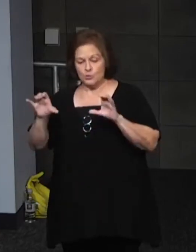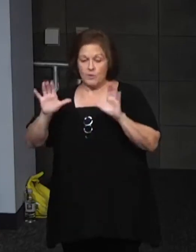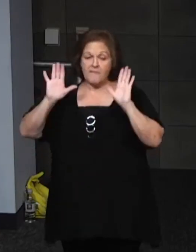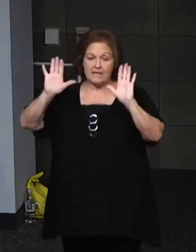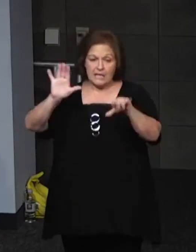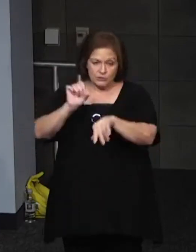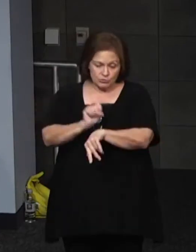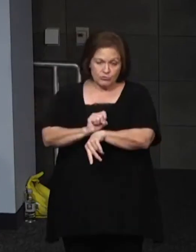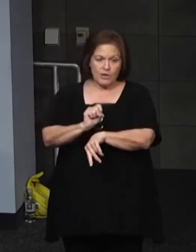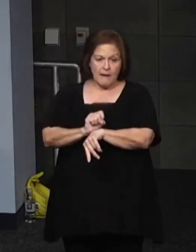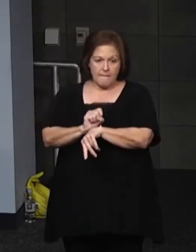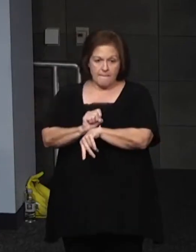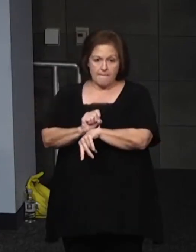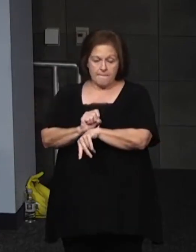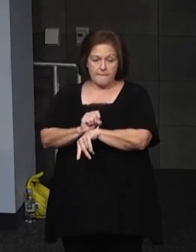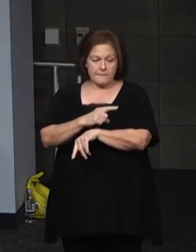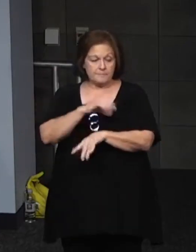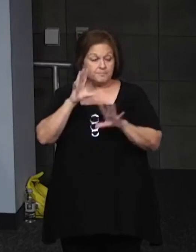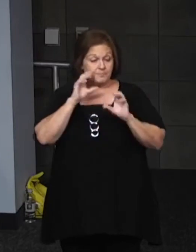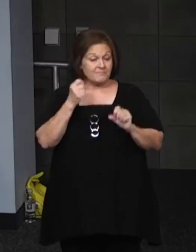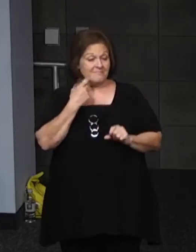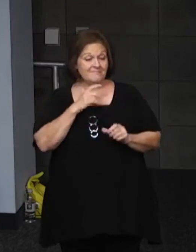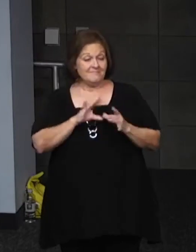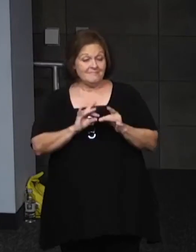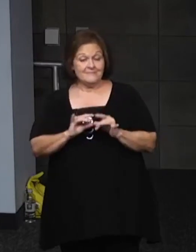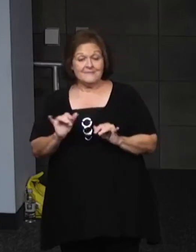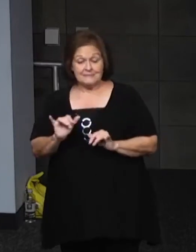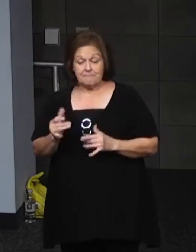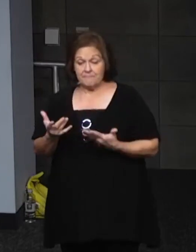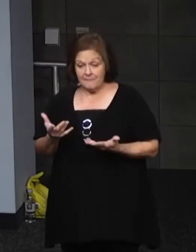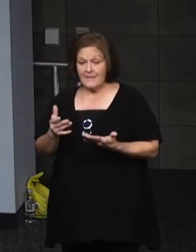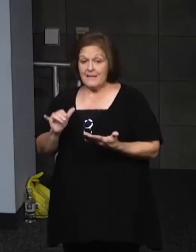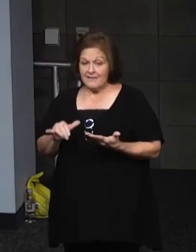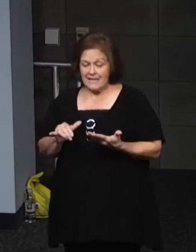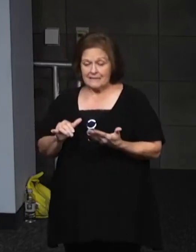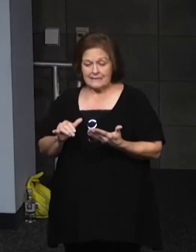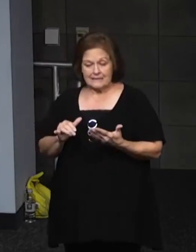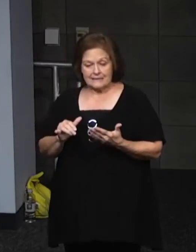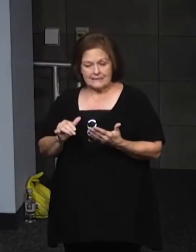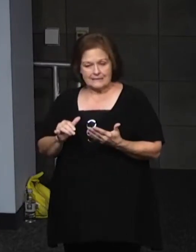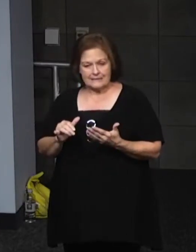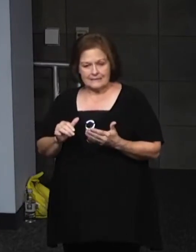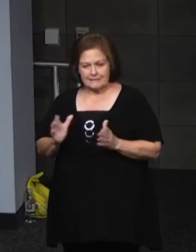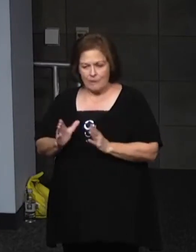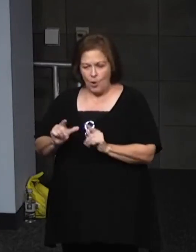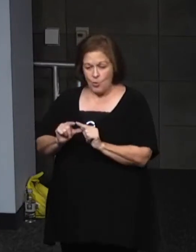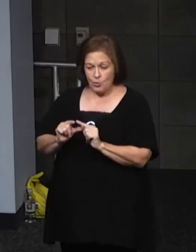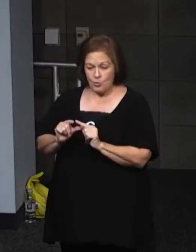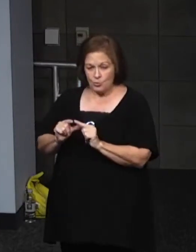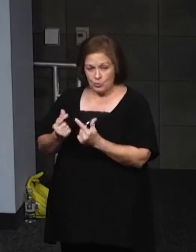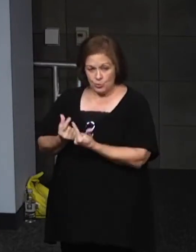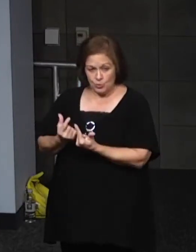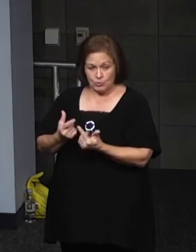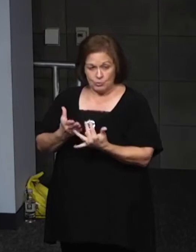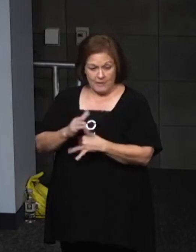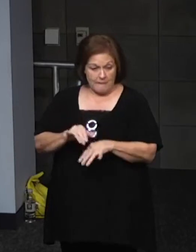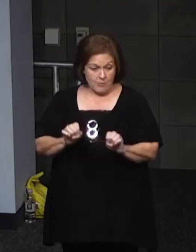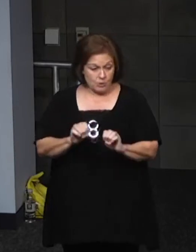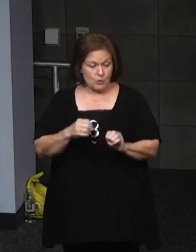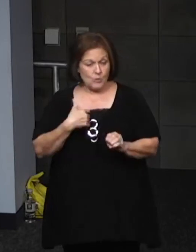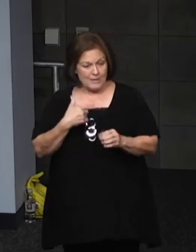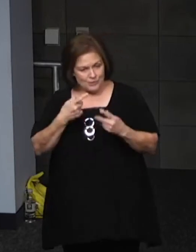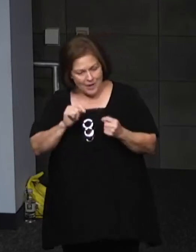fantastic job. As Parish President has said, this has been a small crew throughout the emergency. We're still trying to